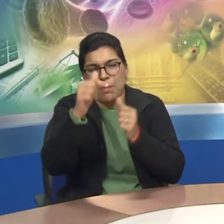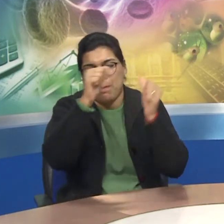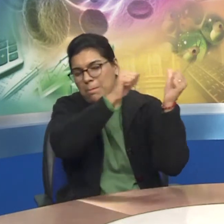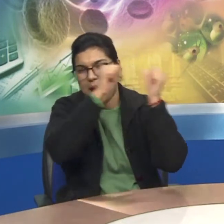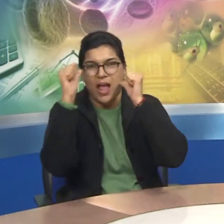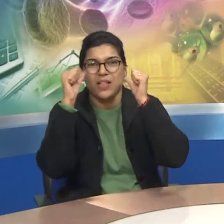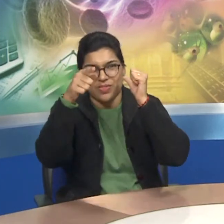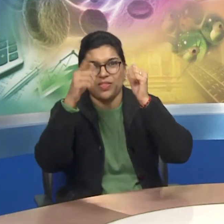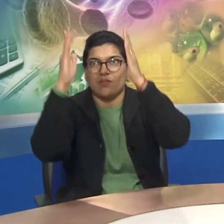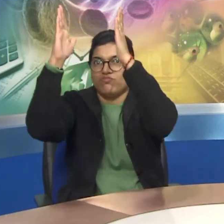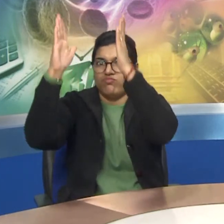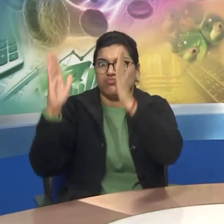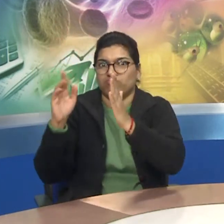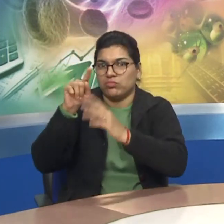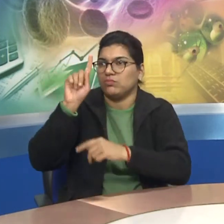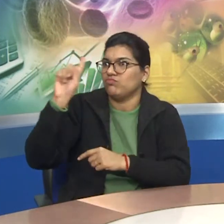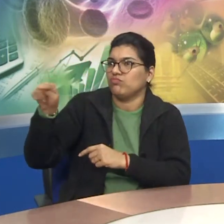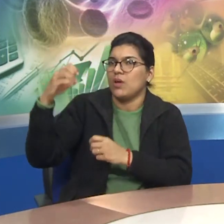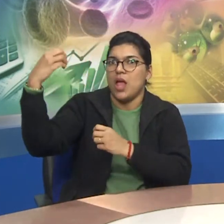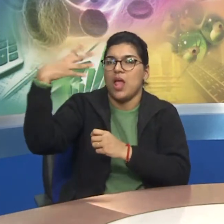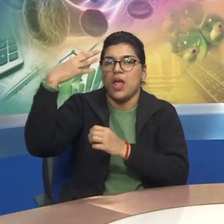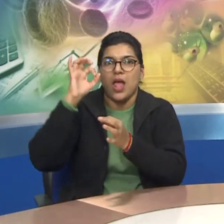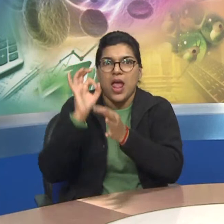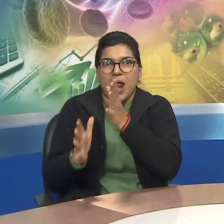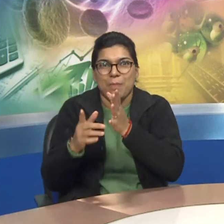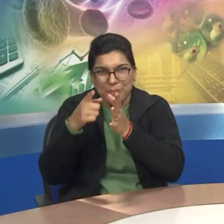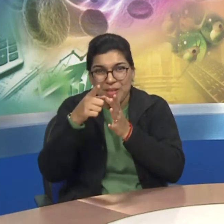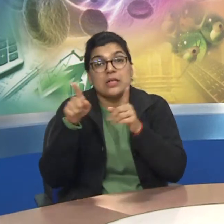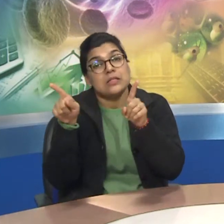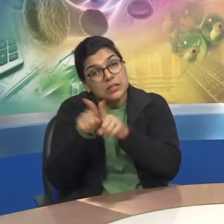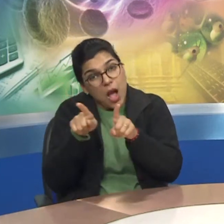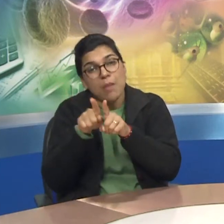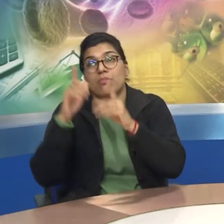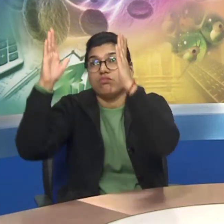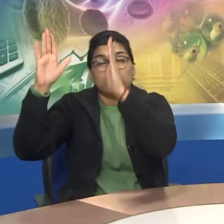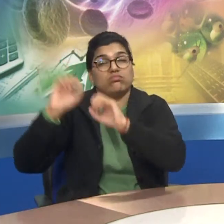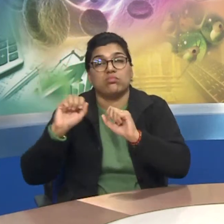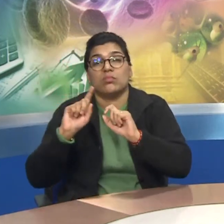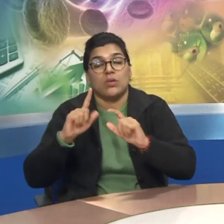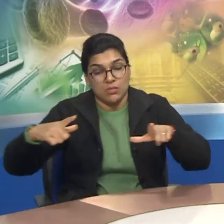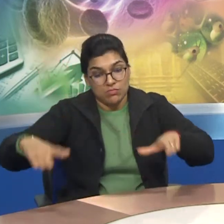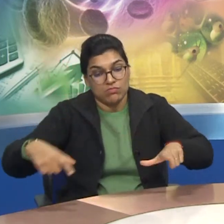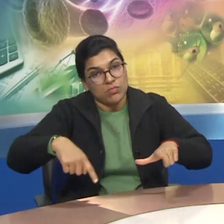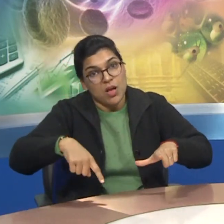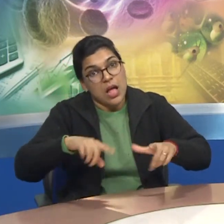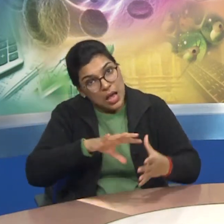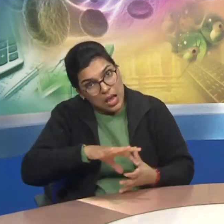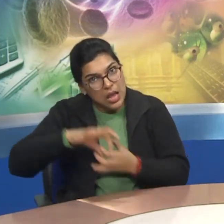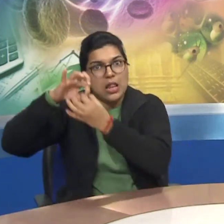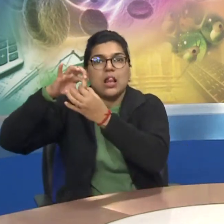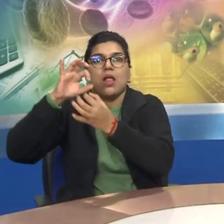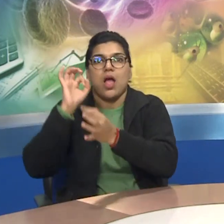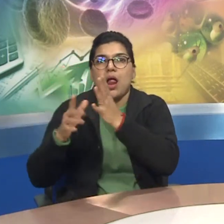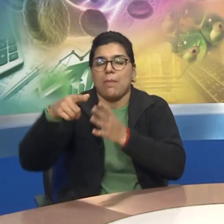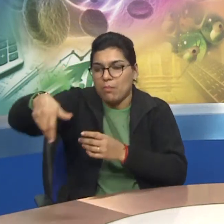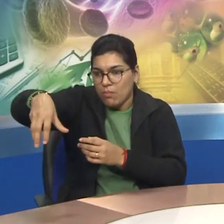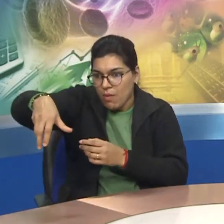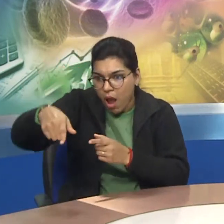for different works so that we can use the solar energy and save the electrical